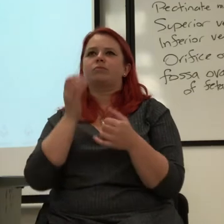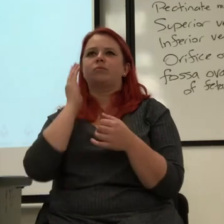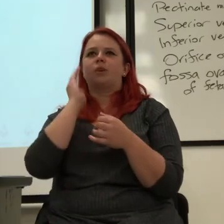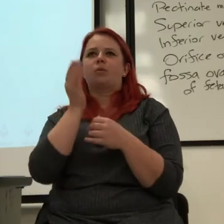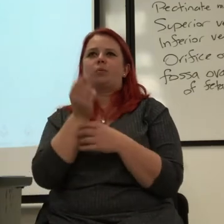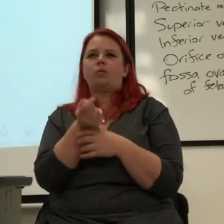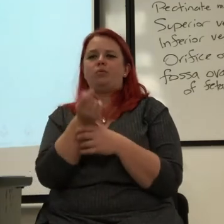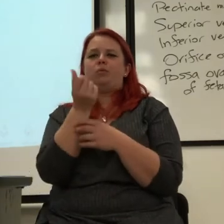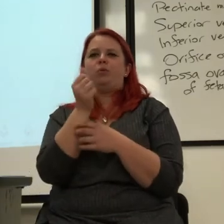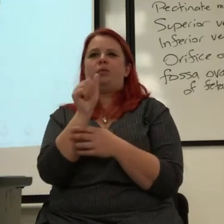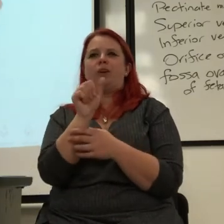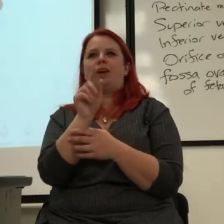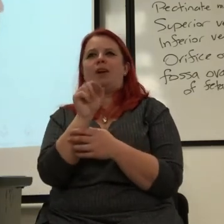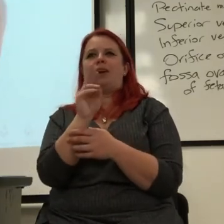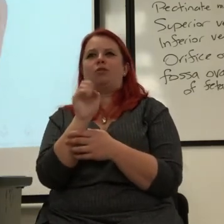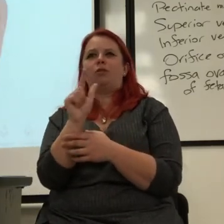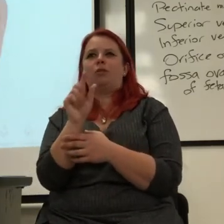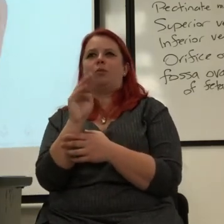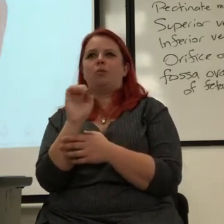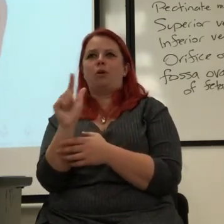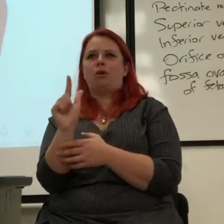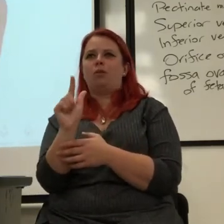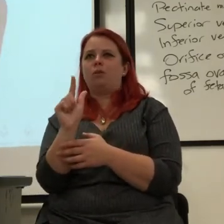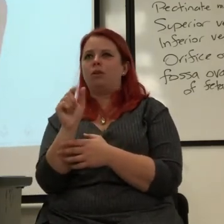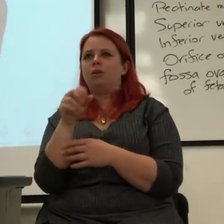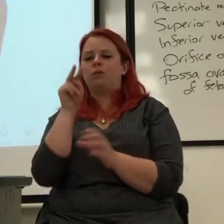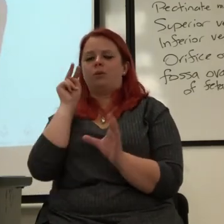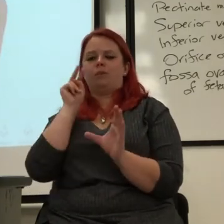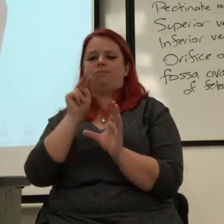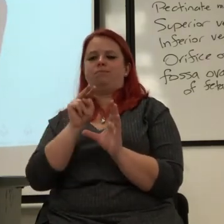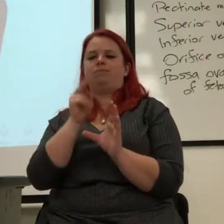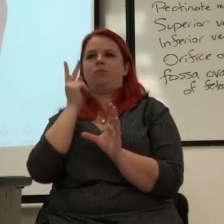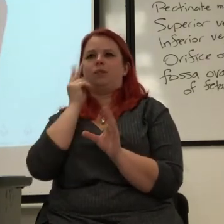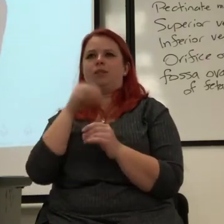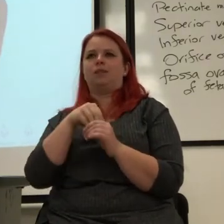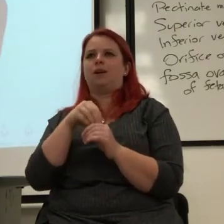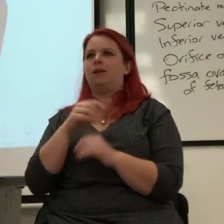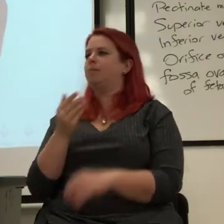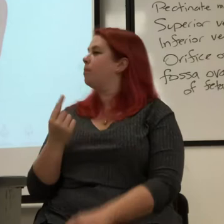Atrial walls here, so we can just kind of look down there.